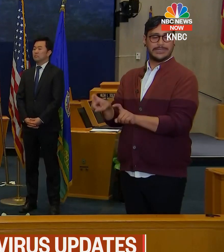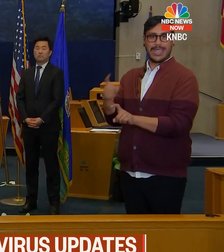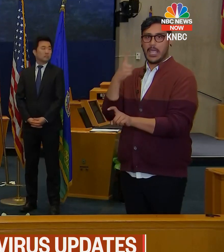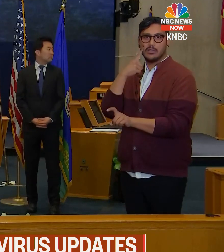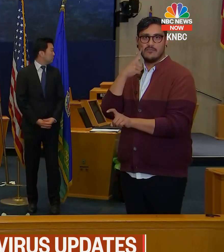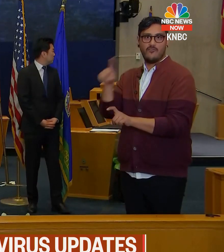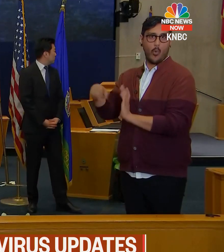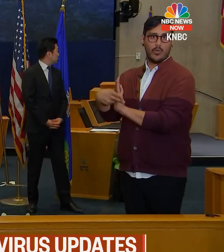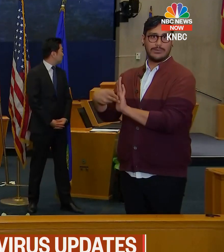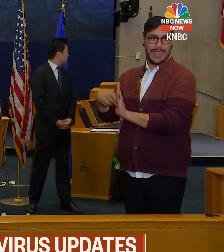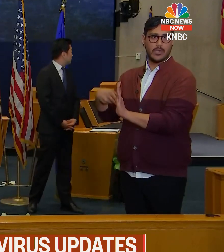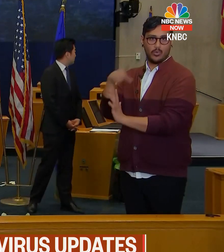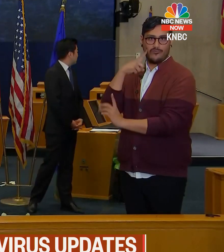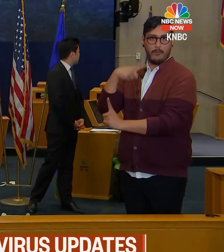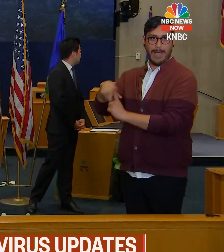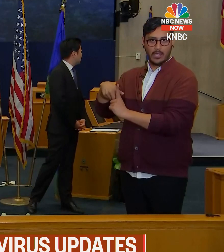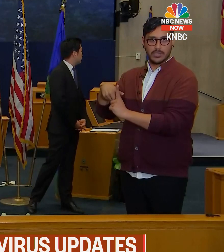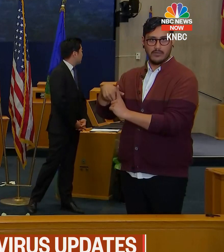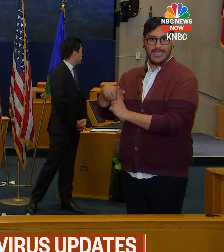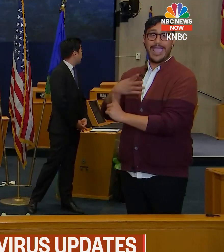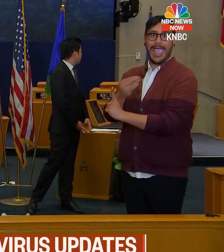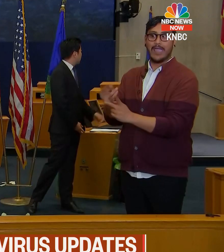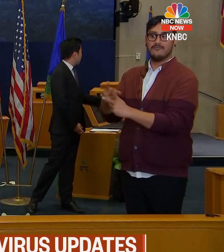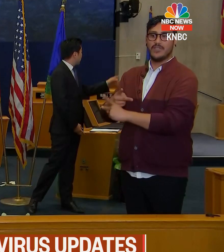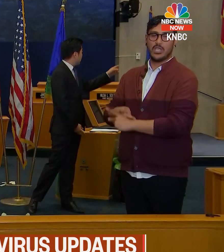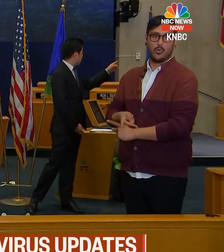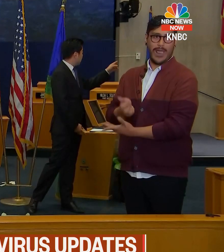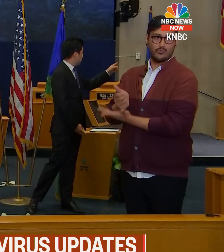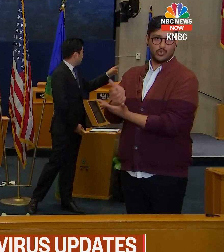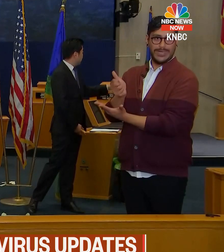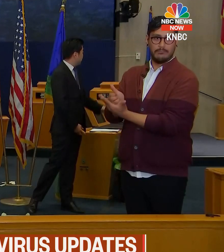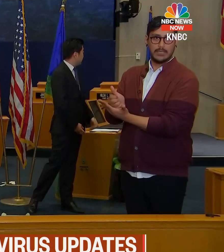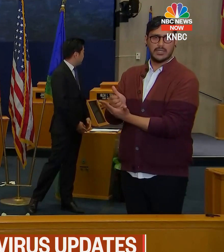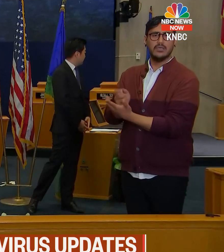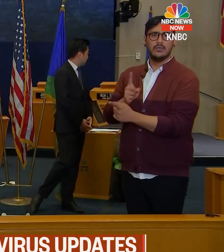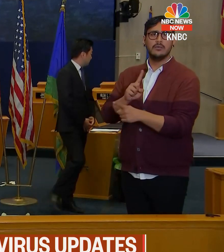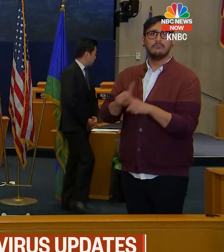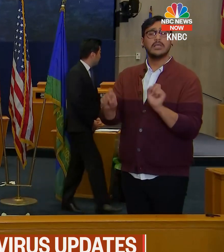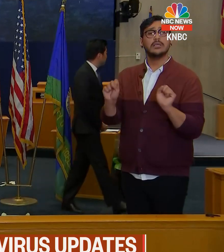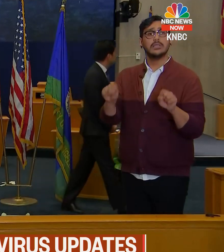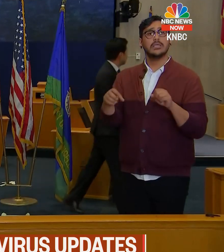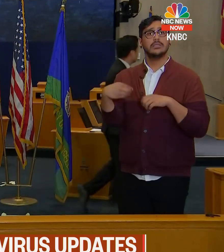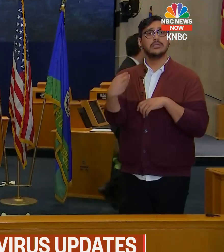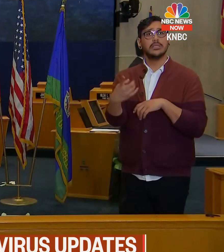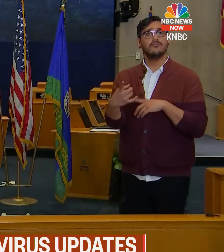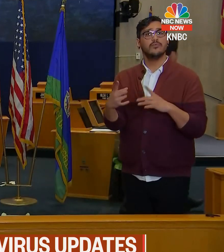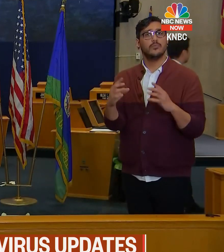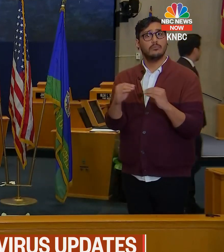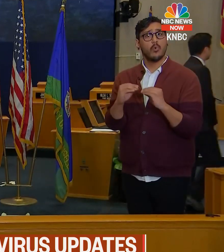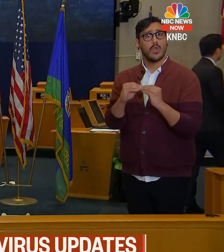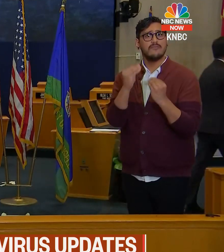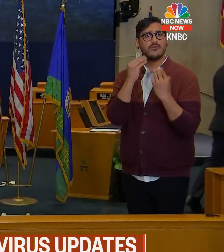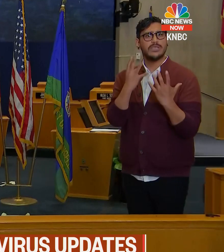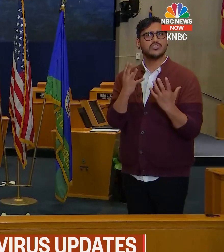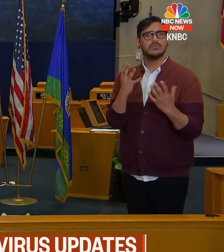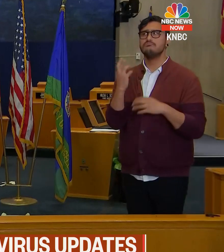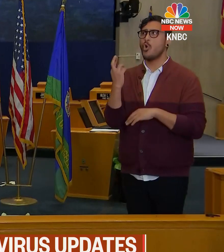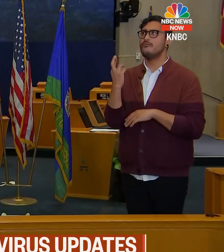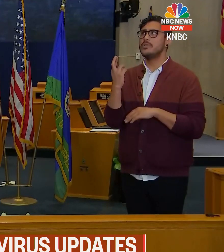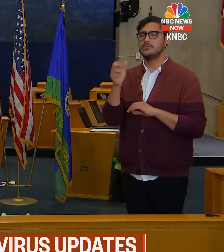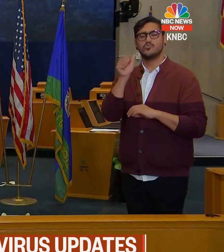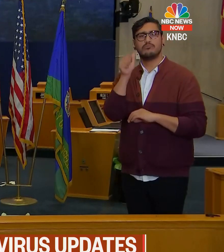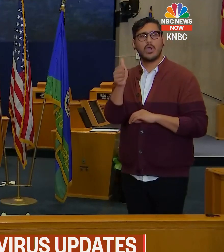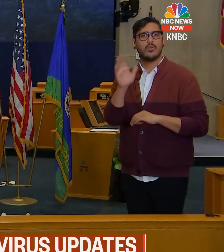to diagnose and then figure out the treatment plans. But we can get you additional information. Hopefully by tomorrow we'll